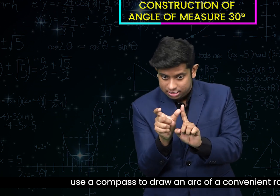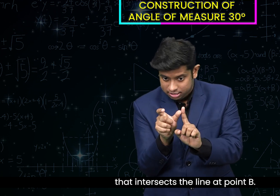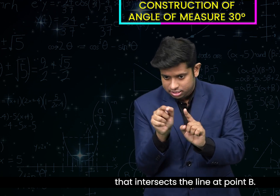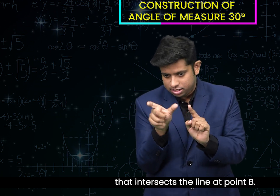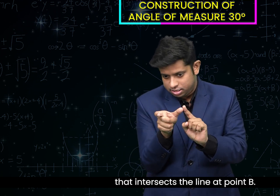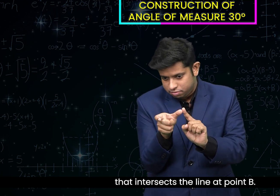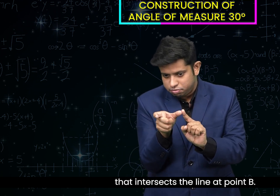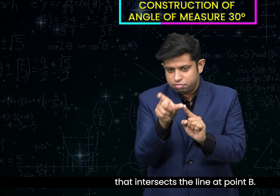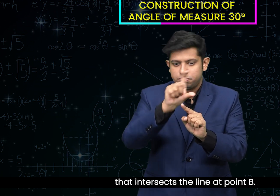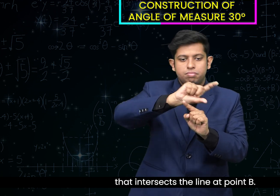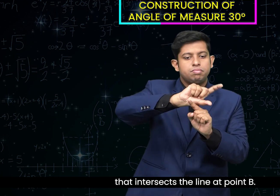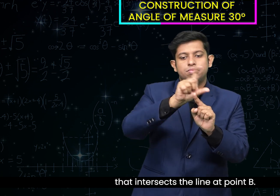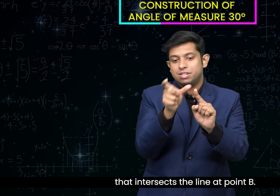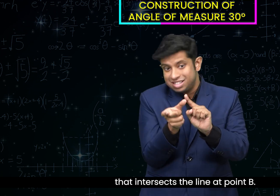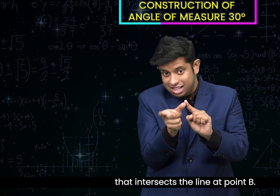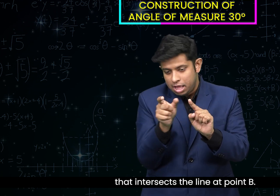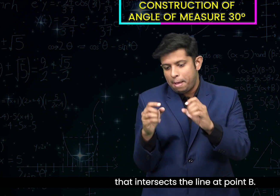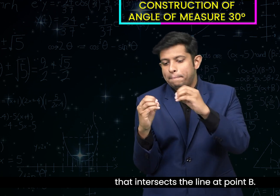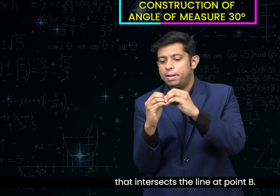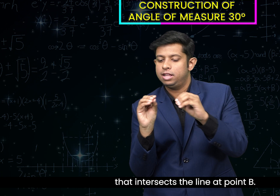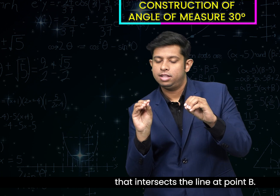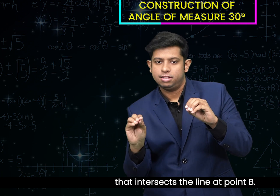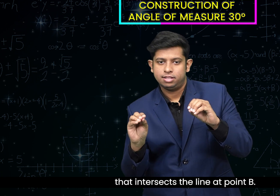that intersects the line at point B.